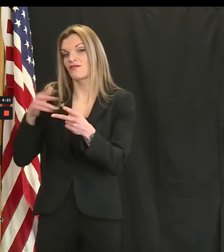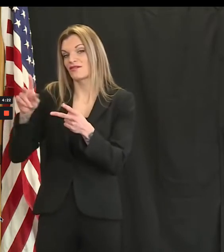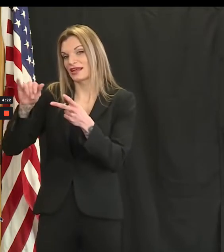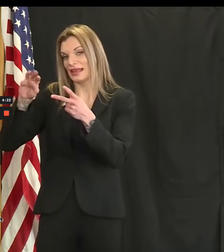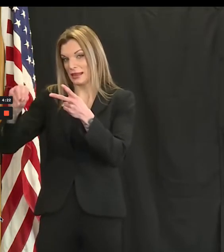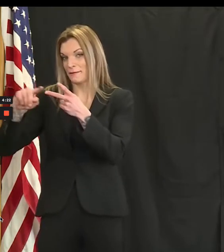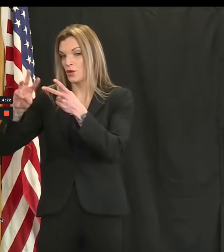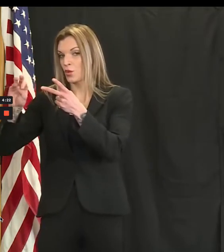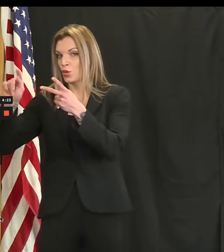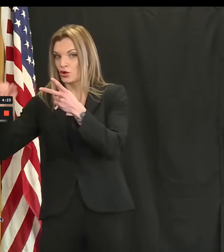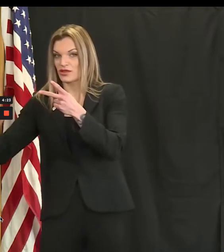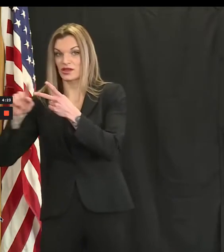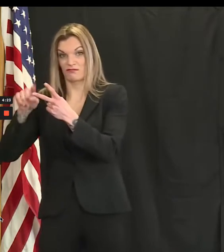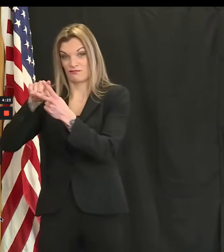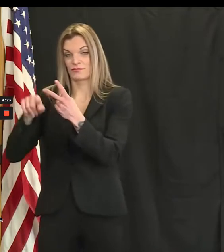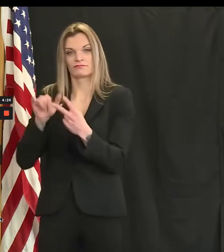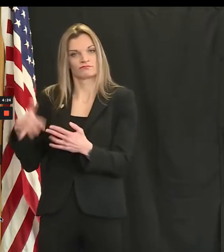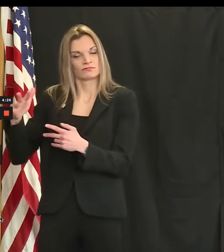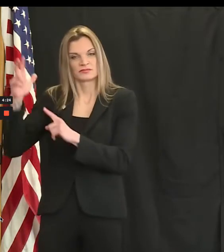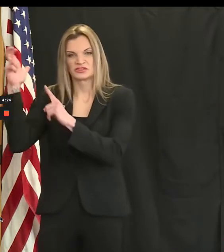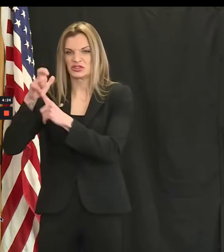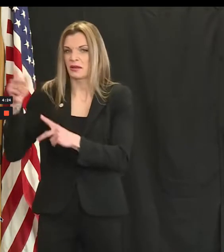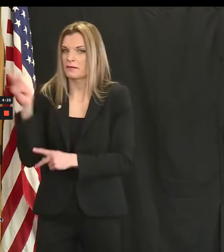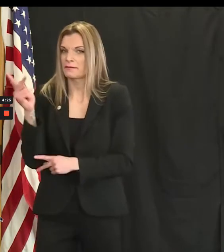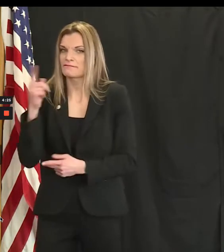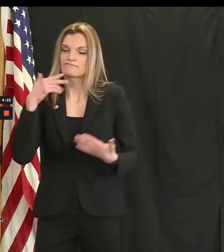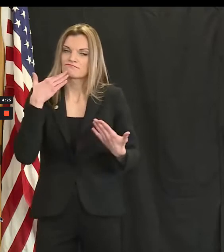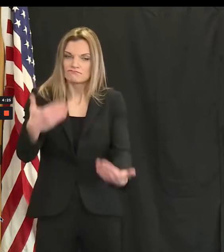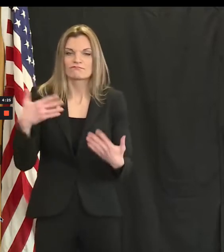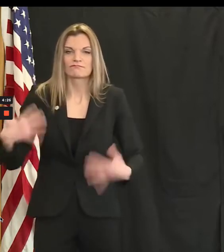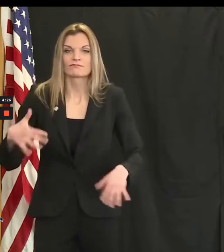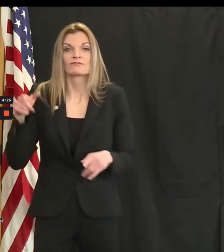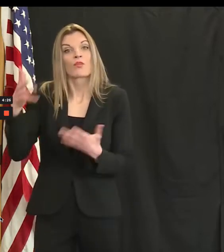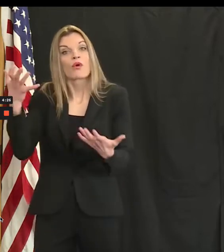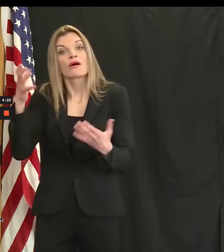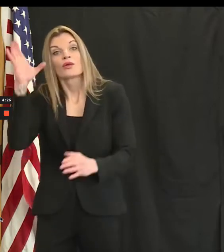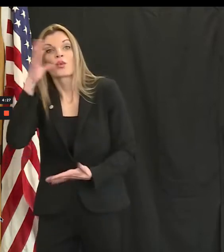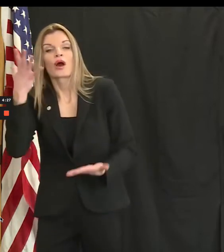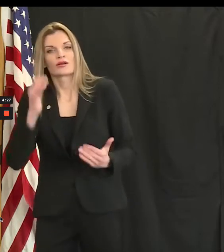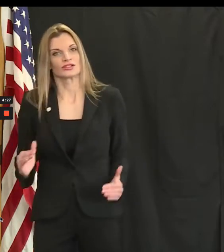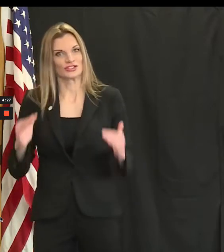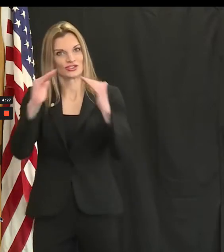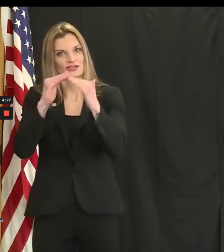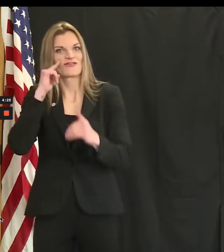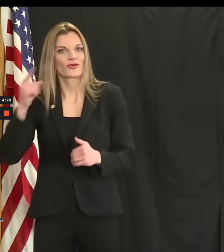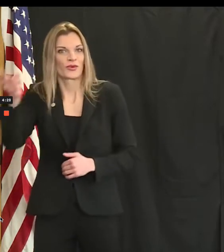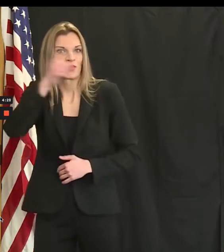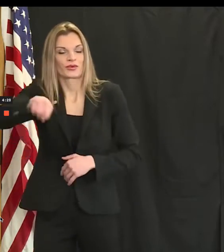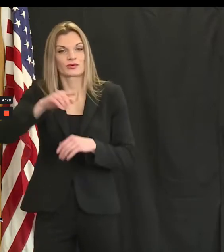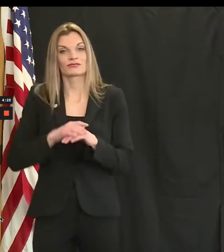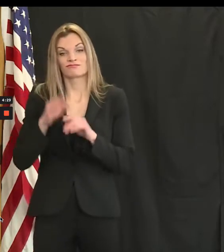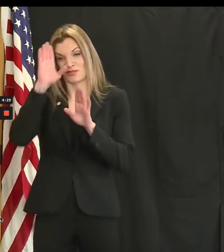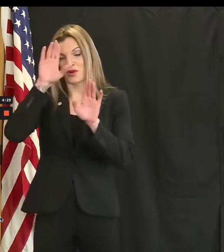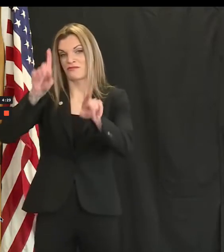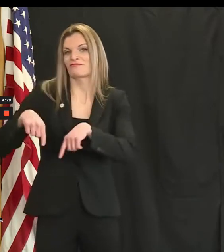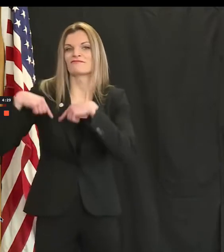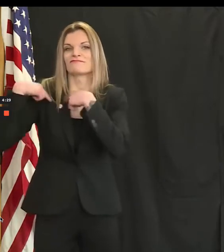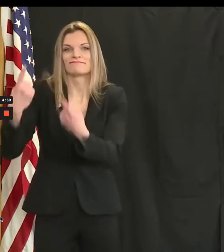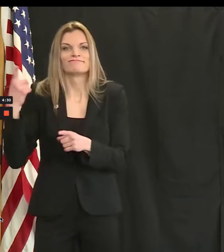Worthy. Fadwa and Kim's commitment to pursuing justice for victims is reflected in their track records as